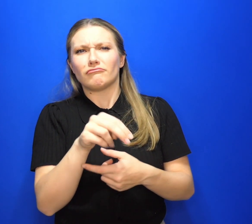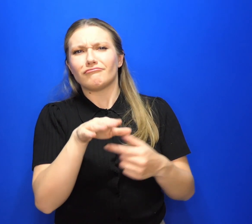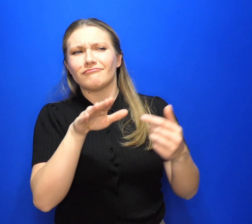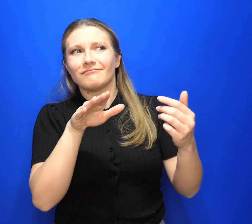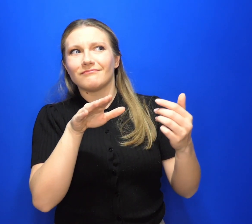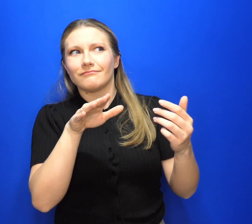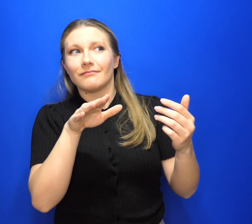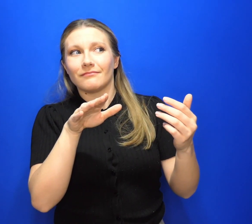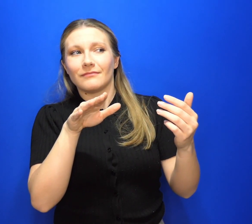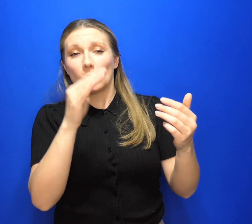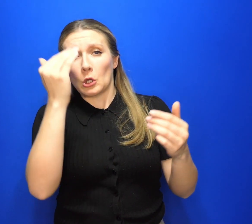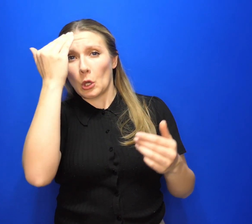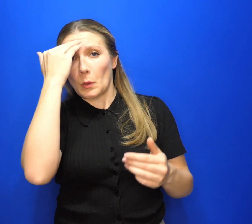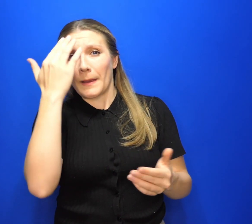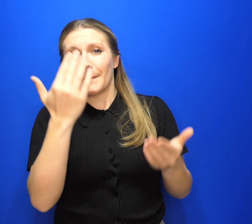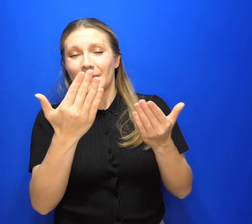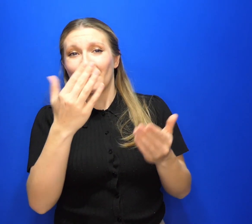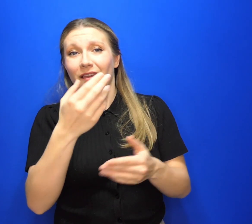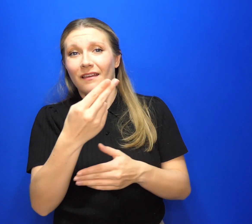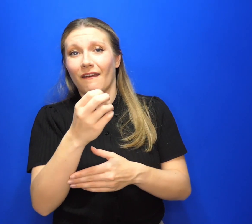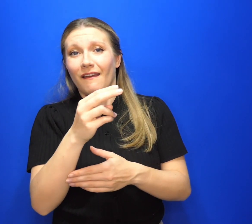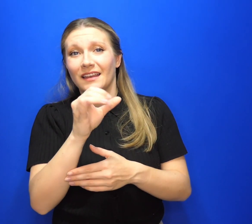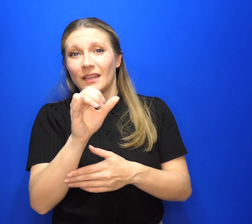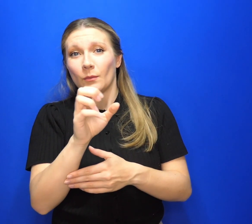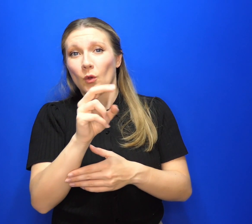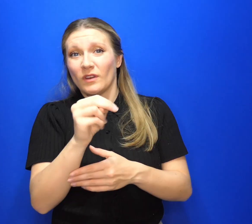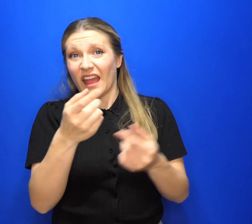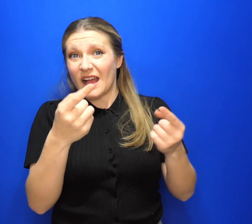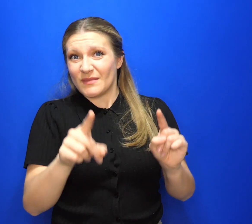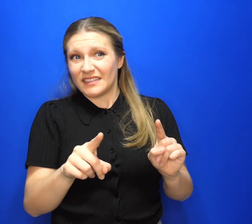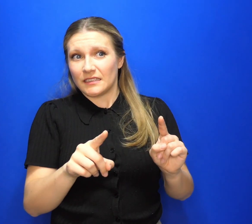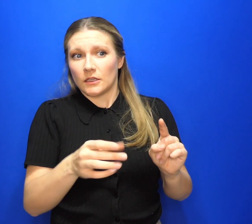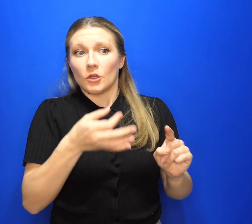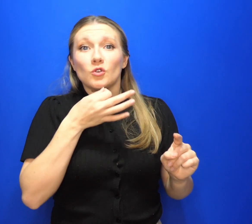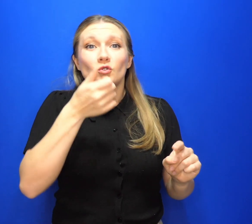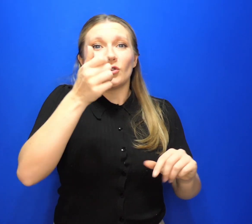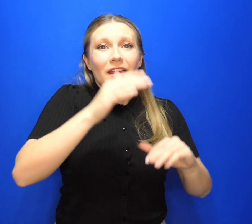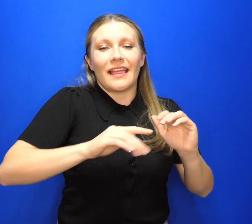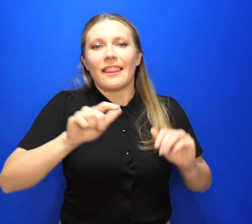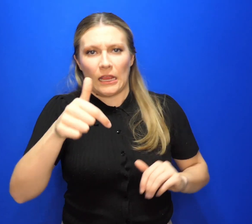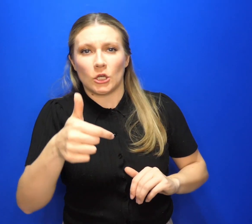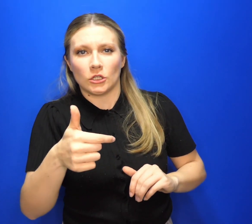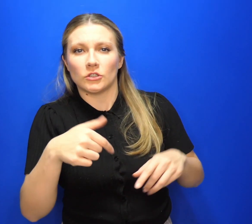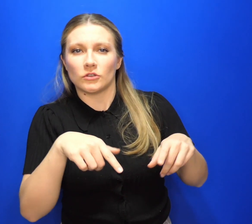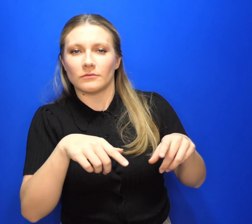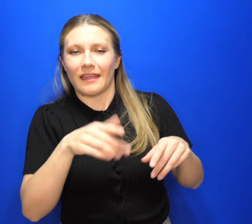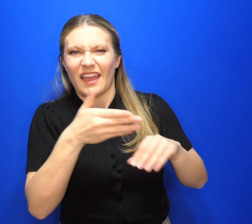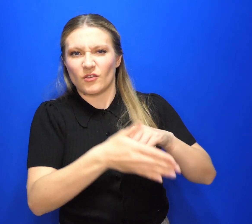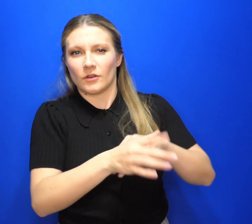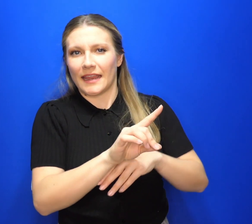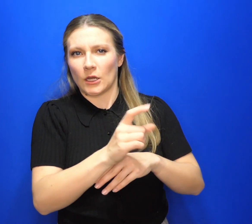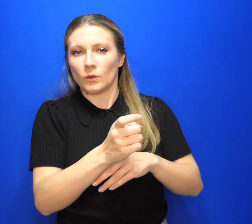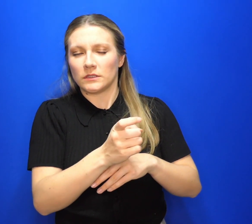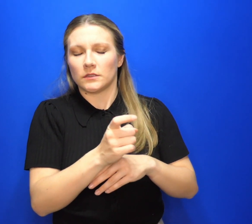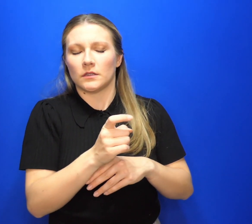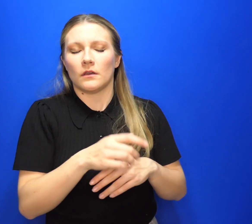may be in the picture for you at some point sooner than later after diagnosis.